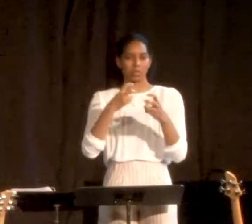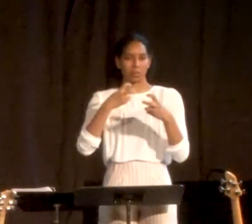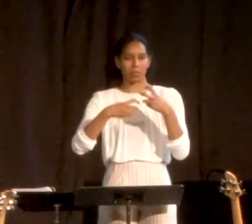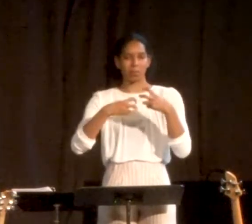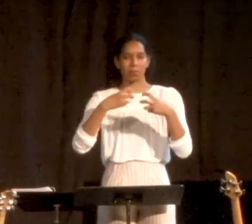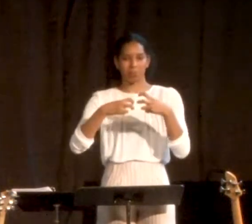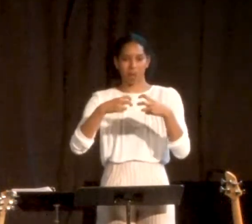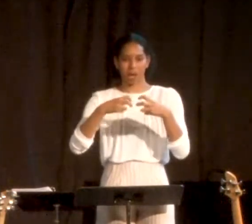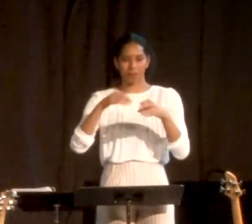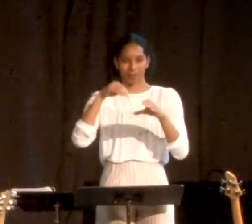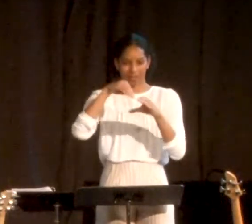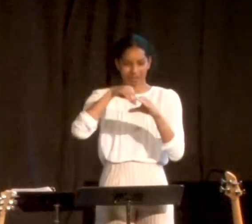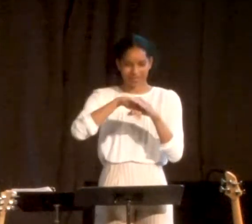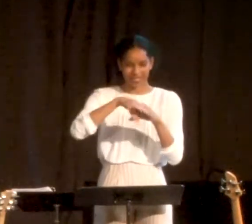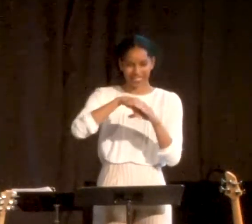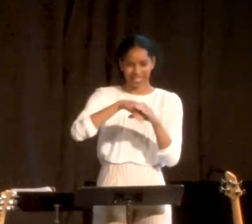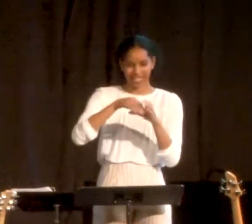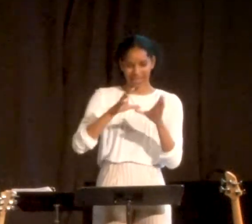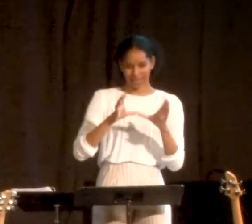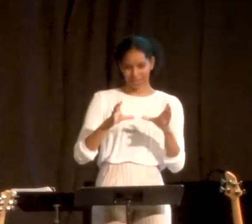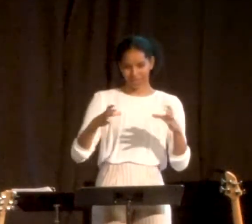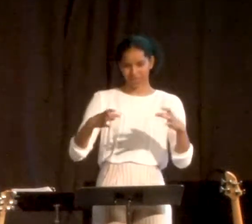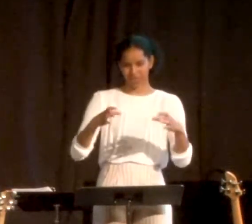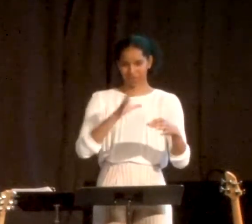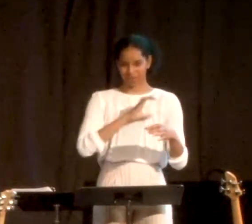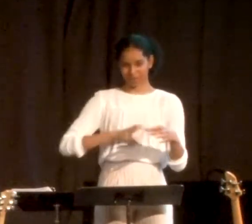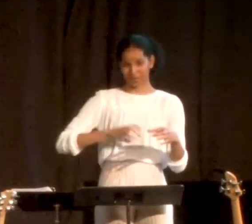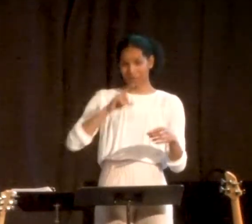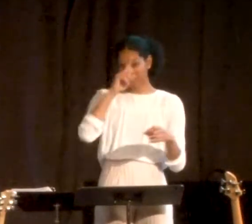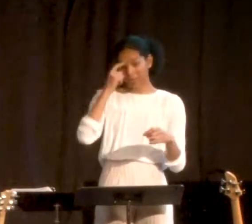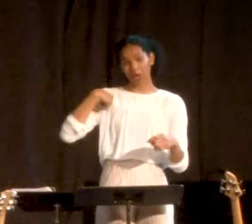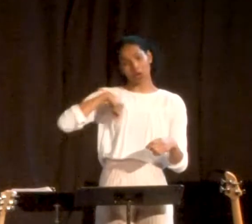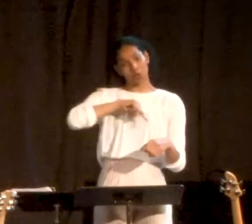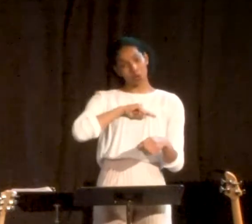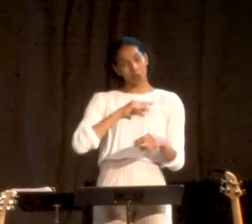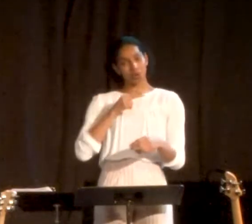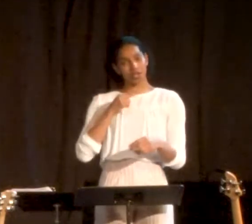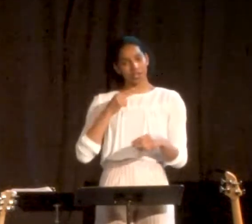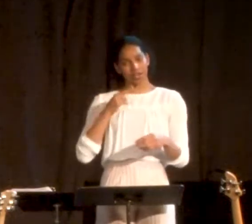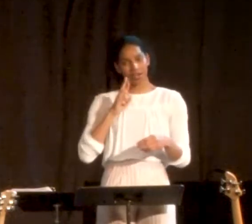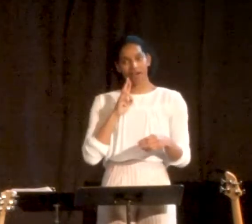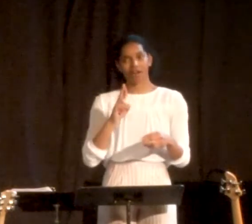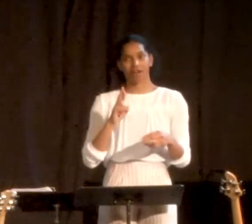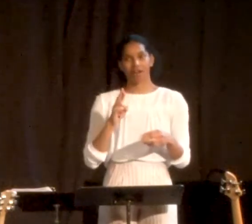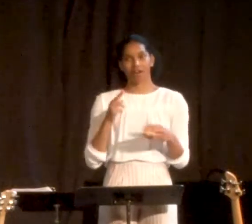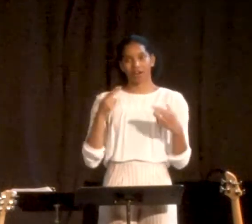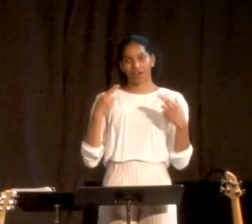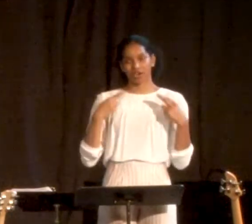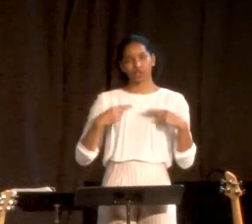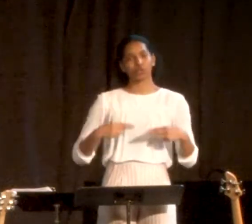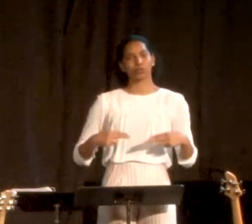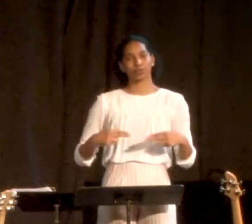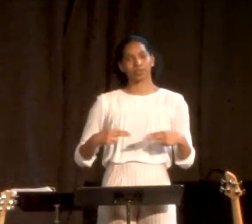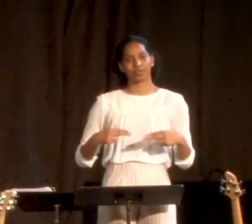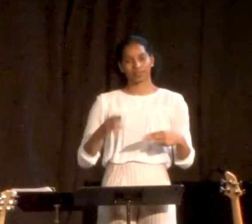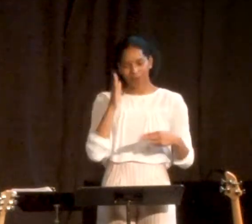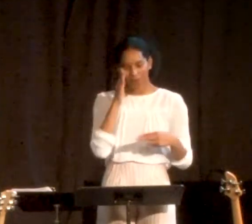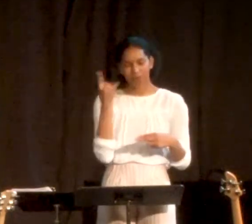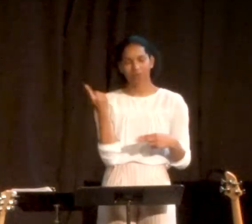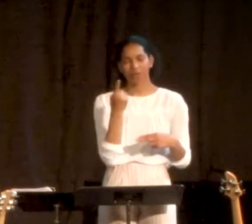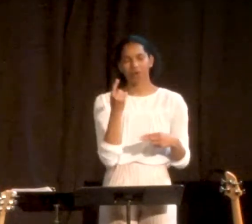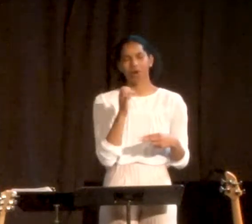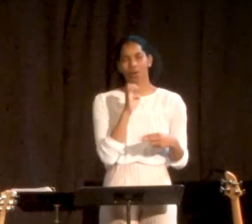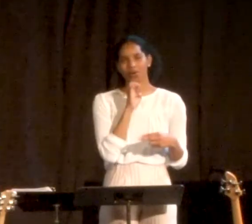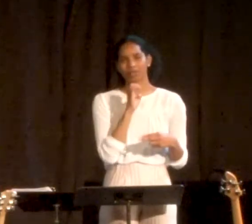because, by the way, because we're people, cracks are always there. Right? Because